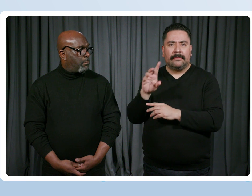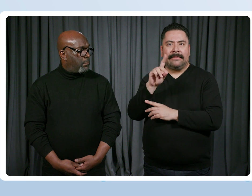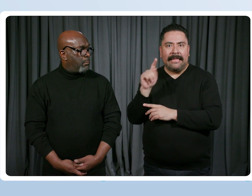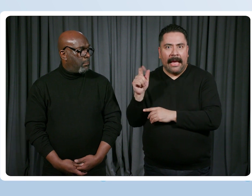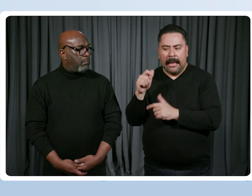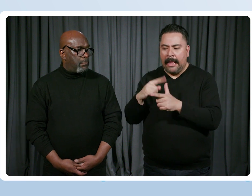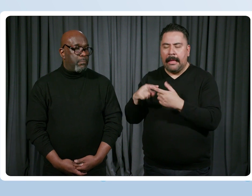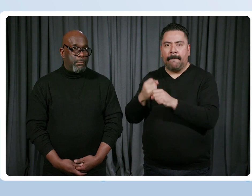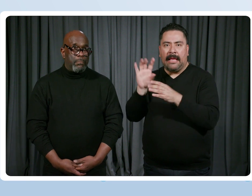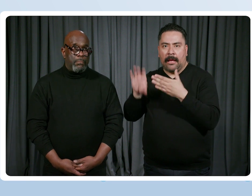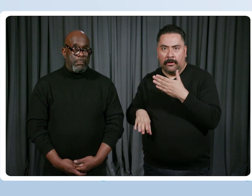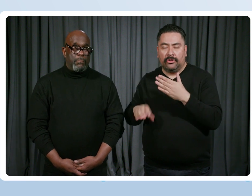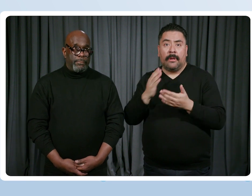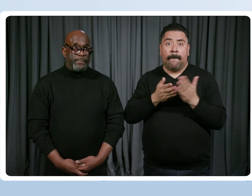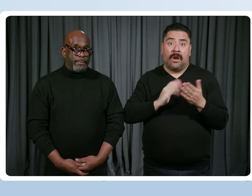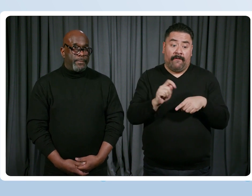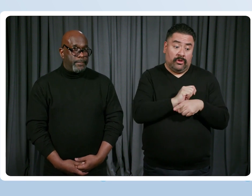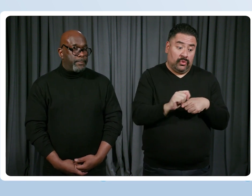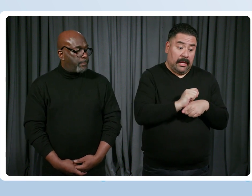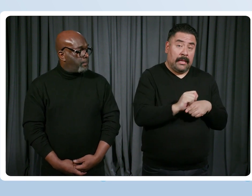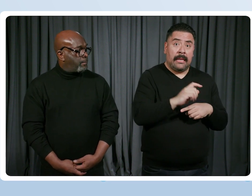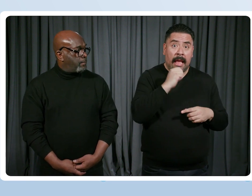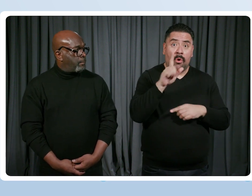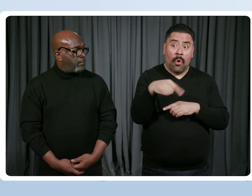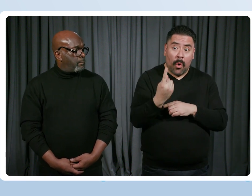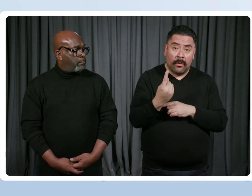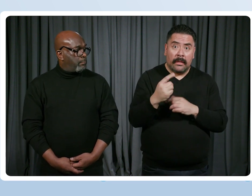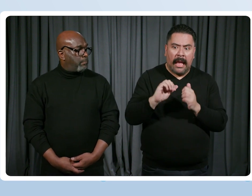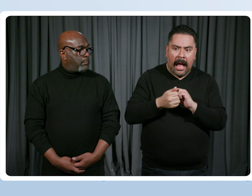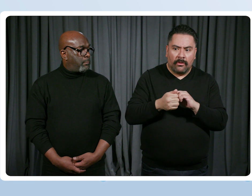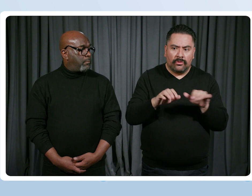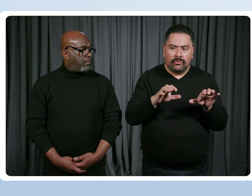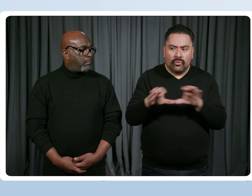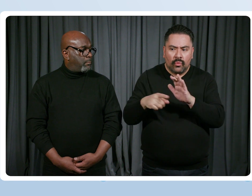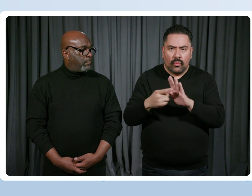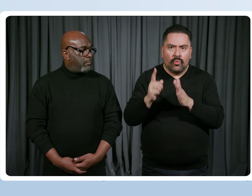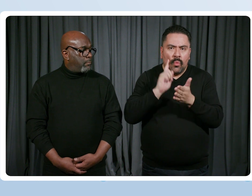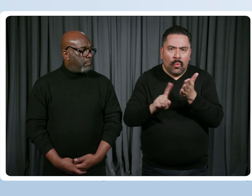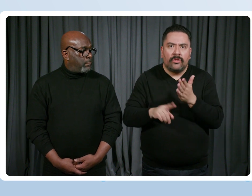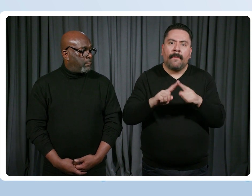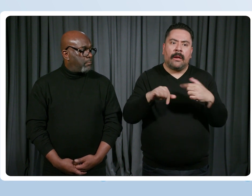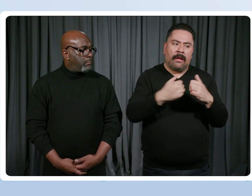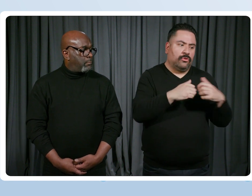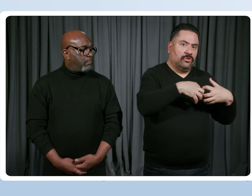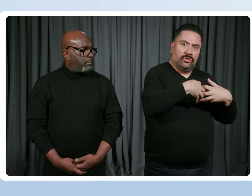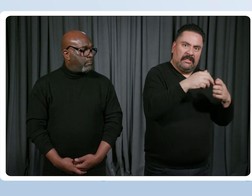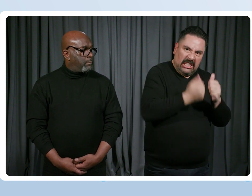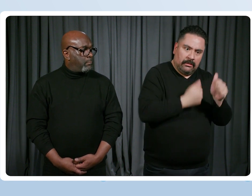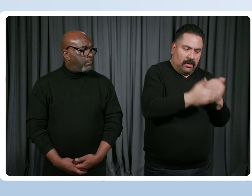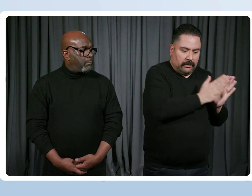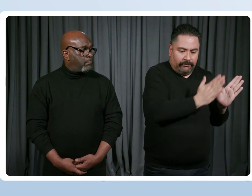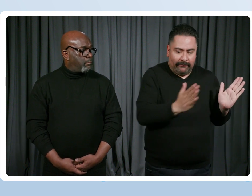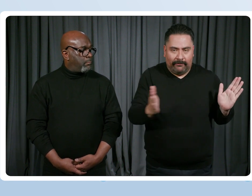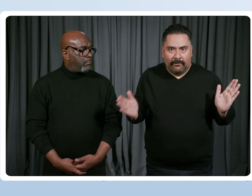does include understanding how to conduct research, but also how to consume research so that as a practitioner, when we're thinking